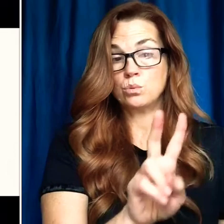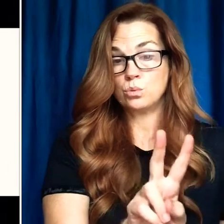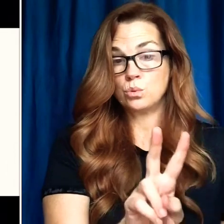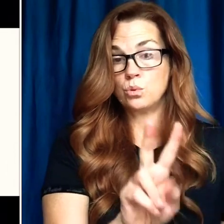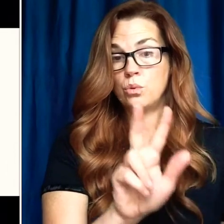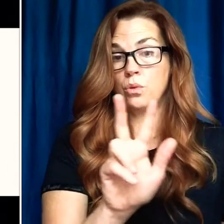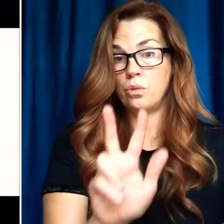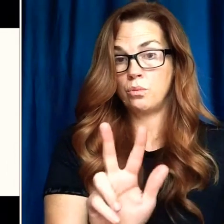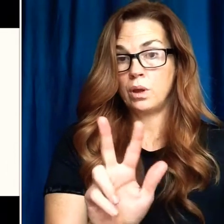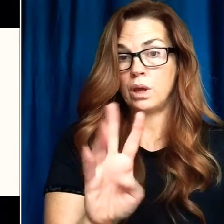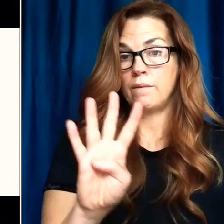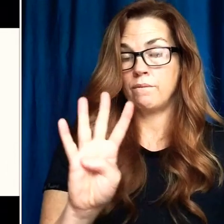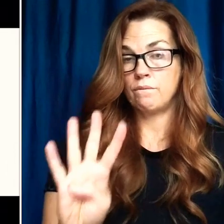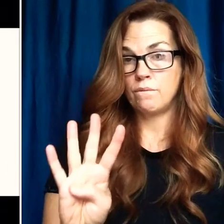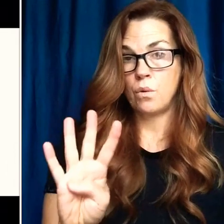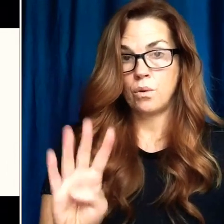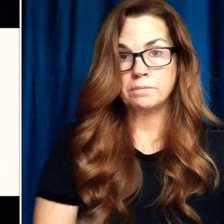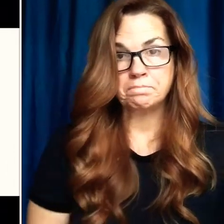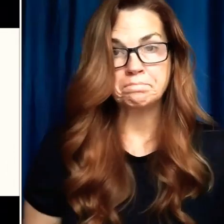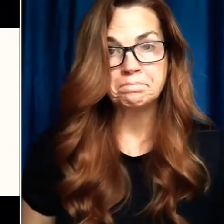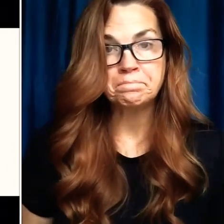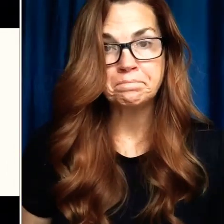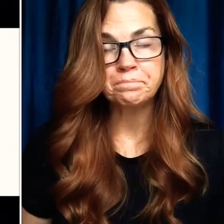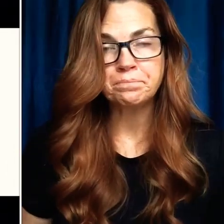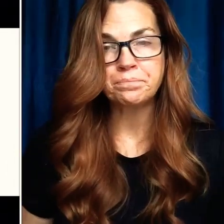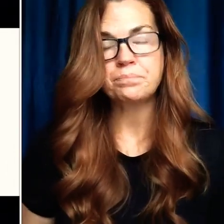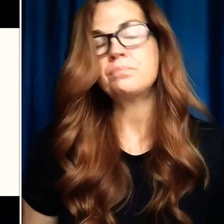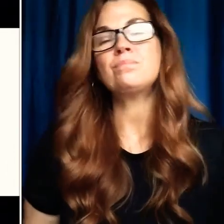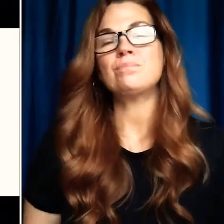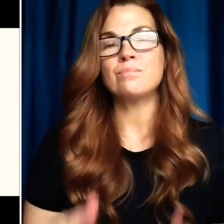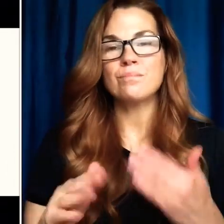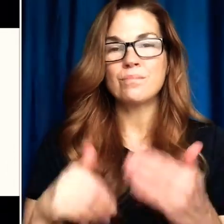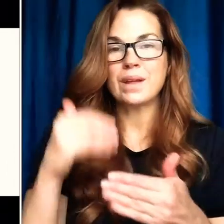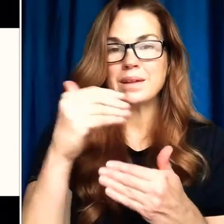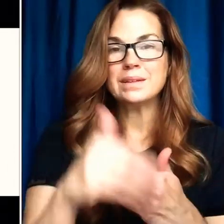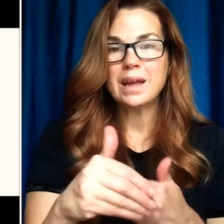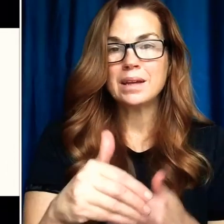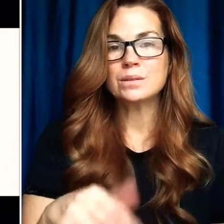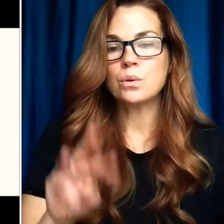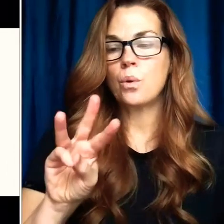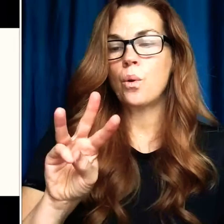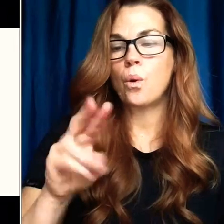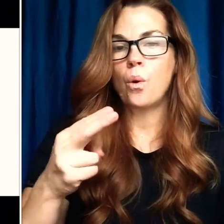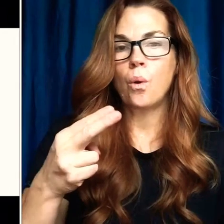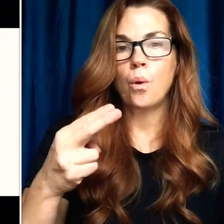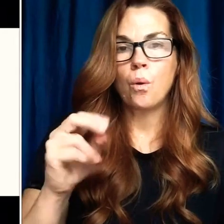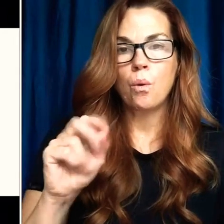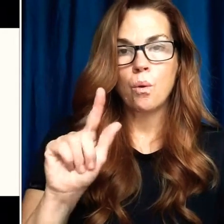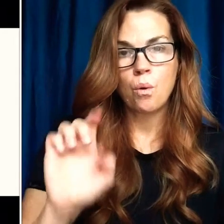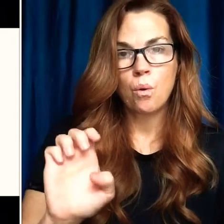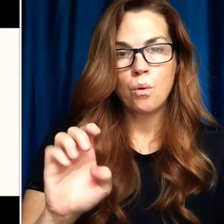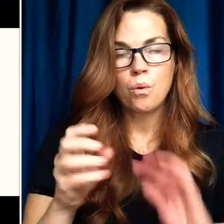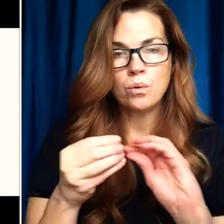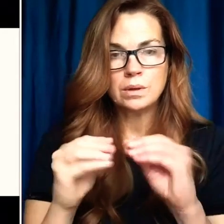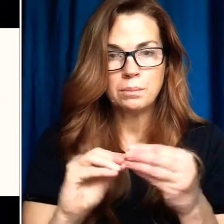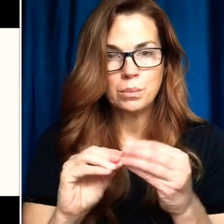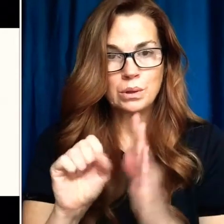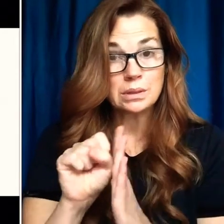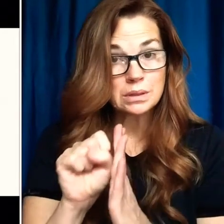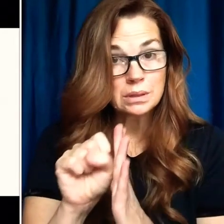The next set of numbers are called whole numbers, and they use the symbol W. Whole numbers include all